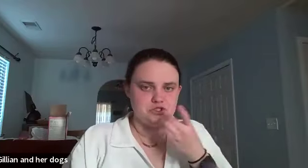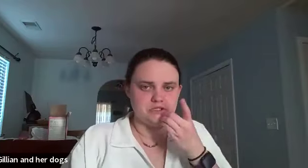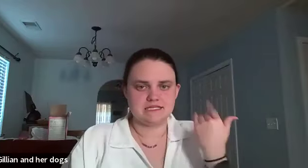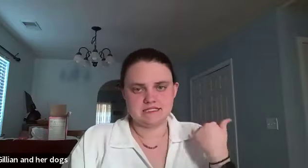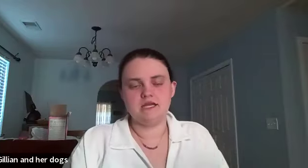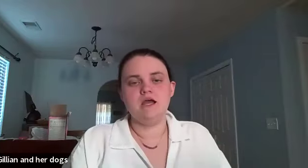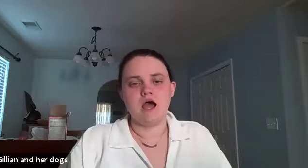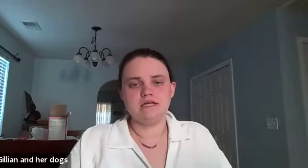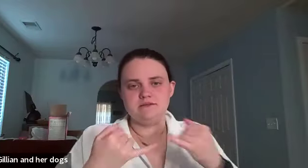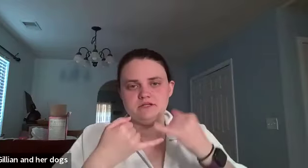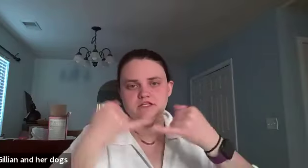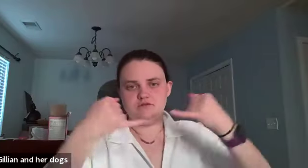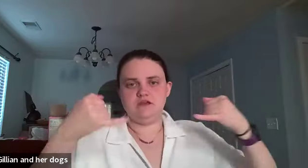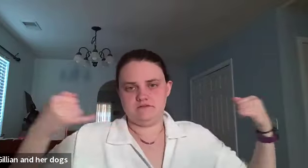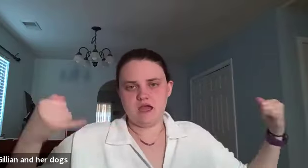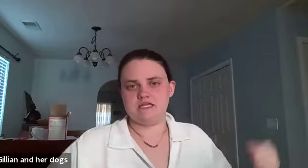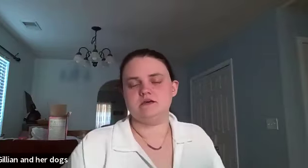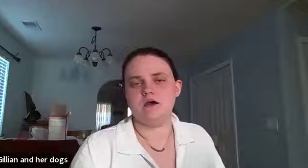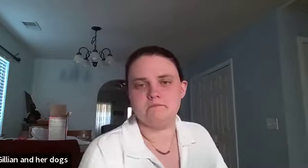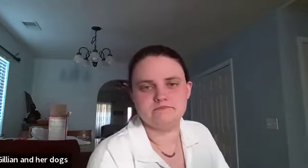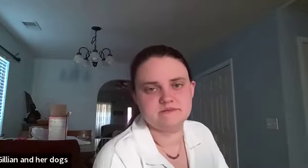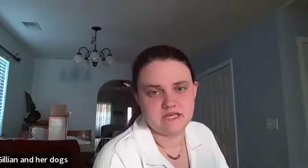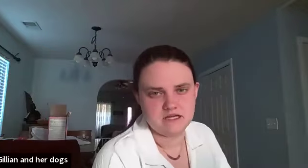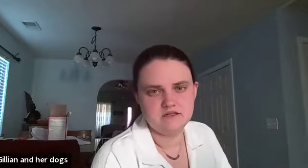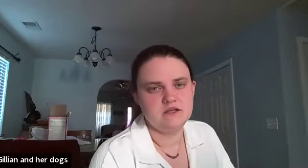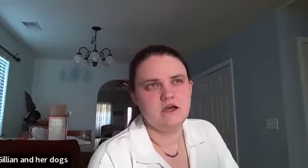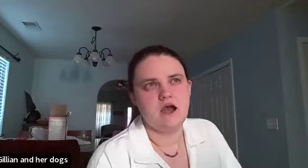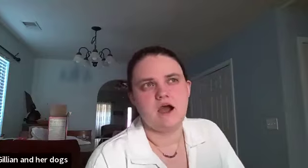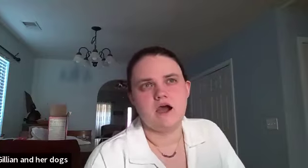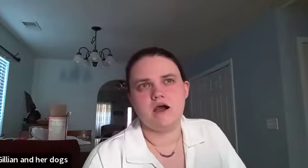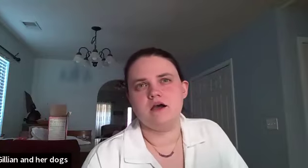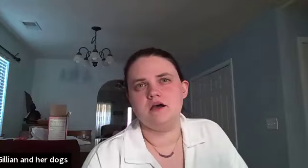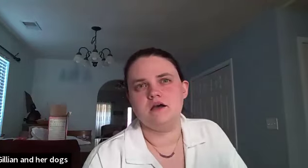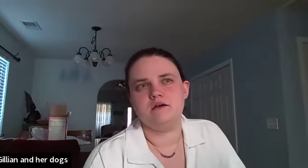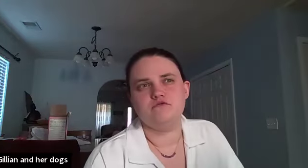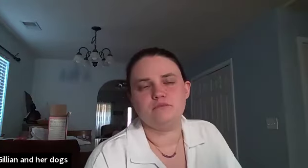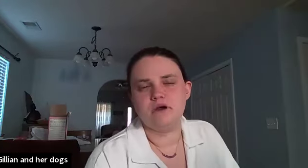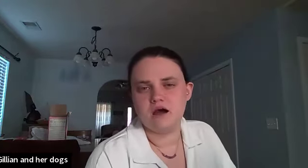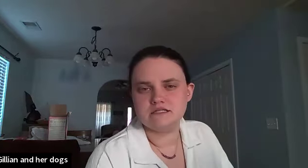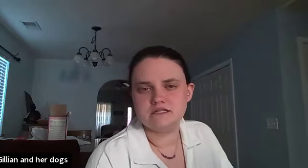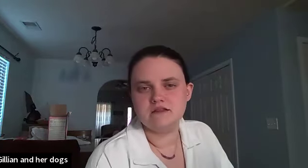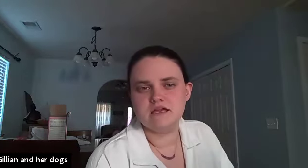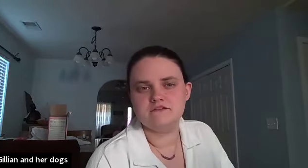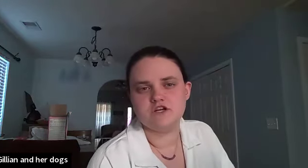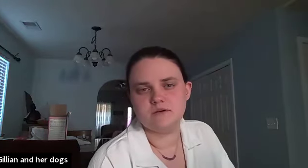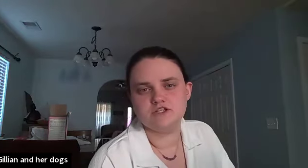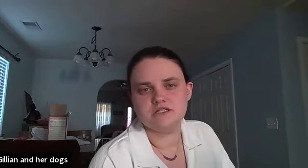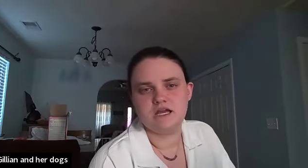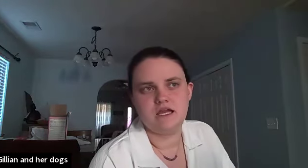dinner last night," I typically do think of that as spaghetti. For pasta, like if you're talking about just